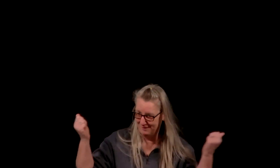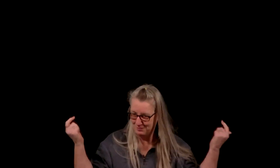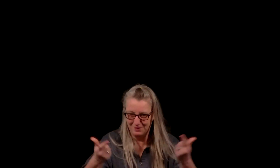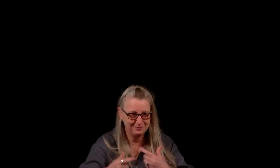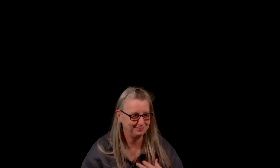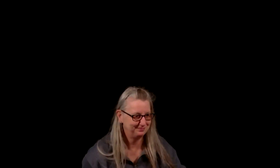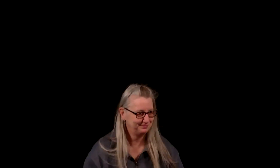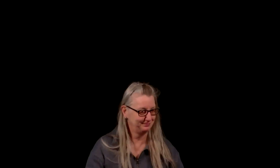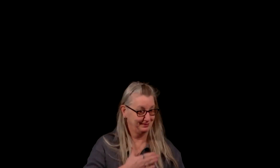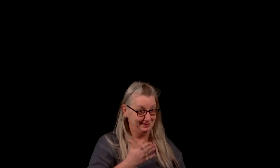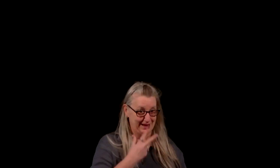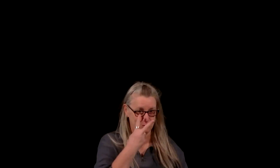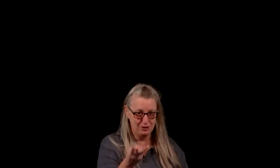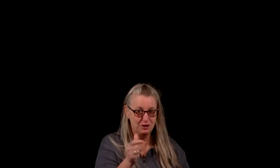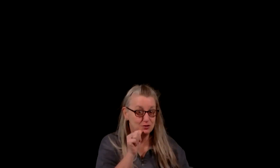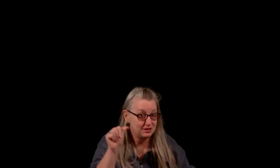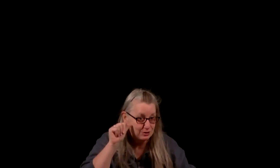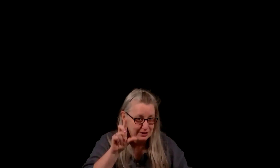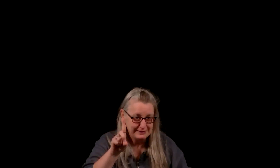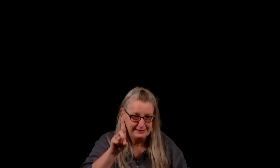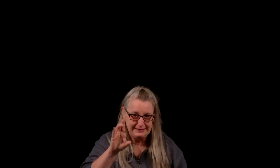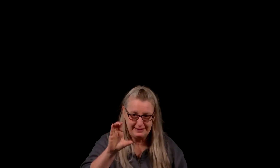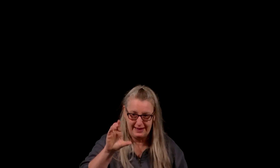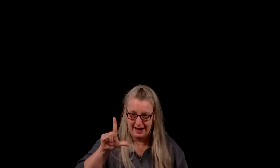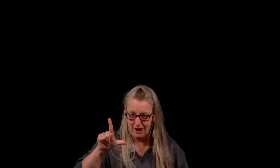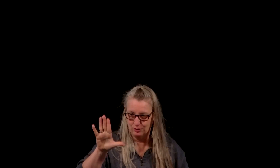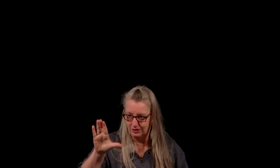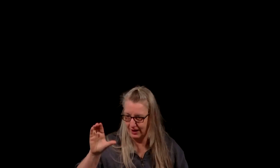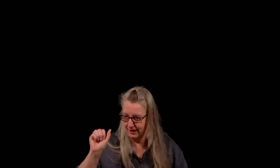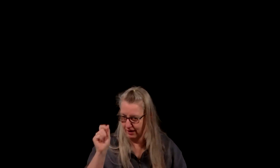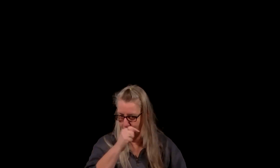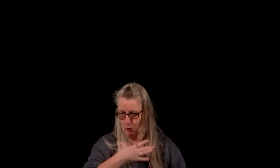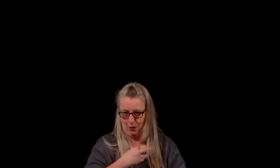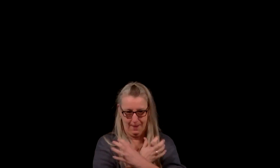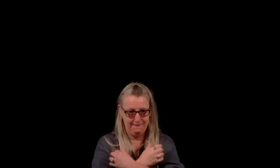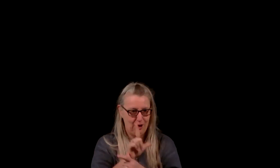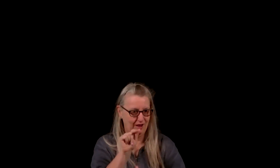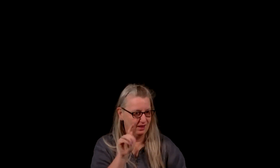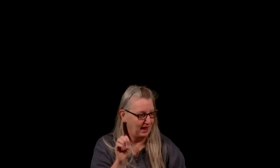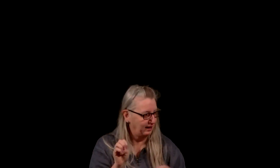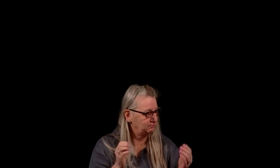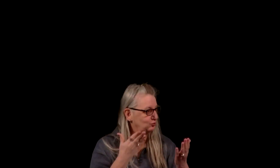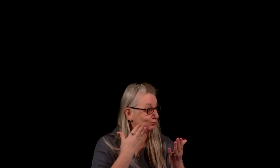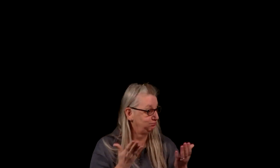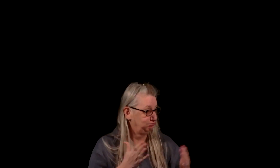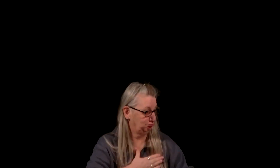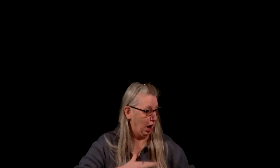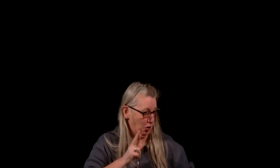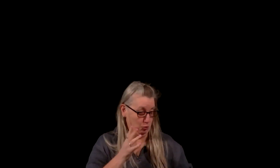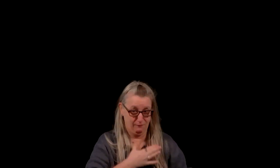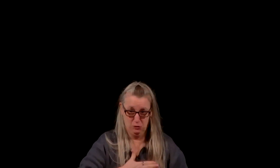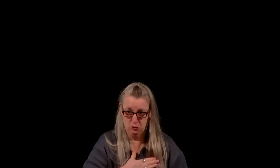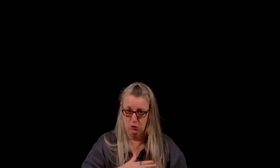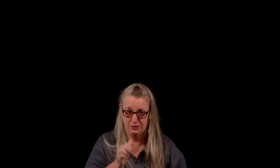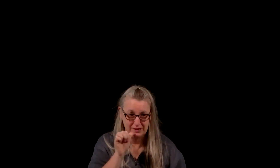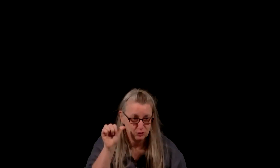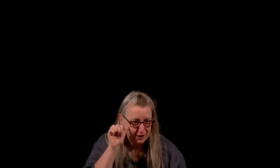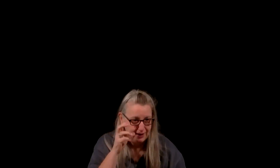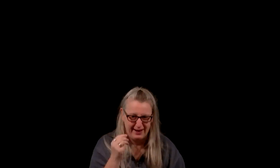Good morning, everyone. Happy to see you yesterday in White Bear Lake at the DCLC. I hope you